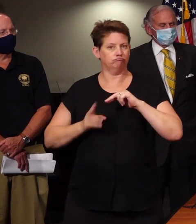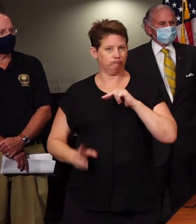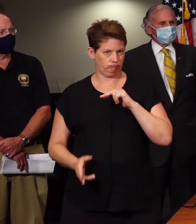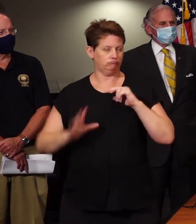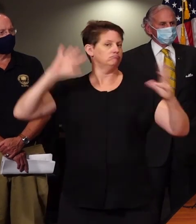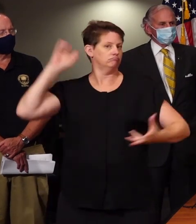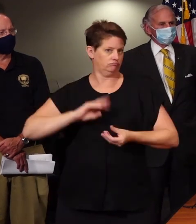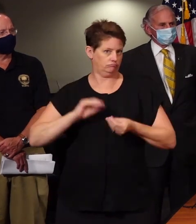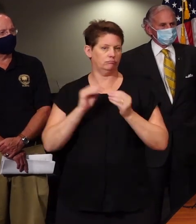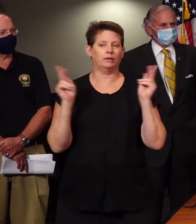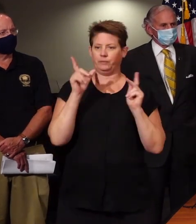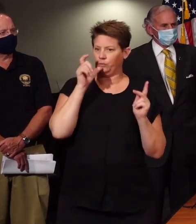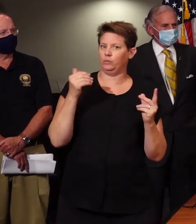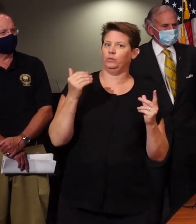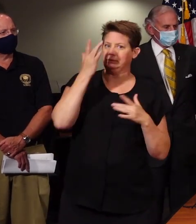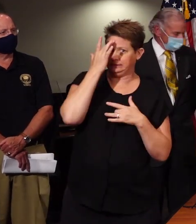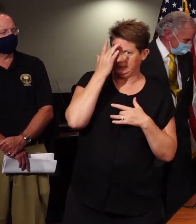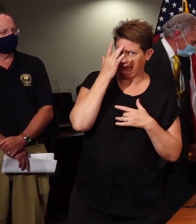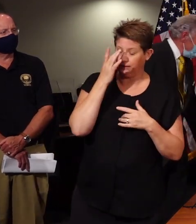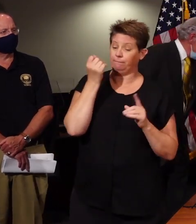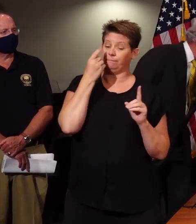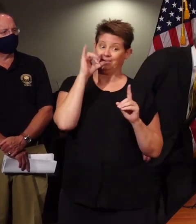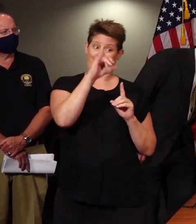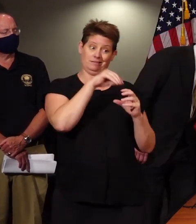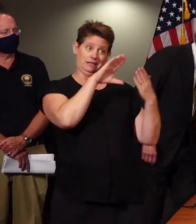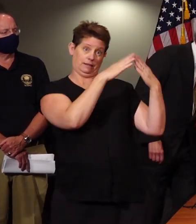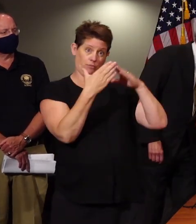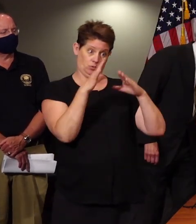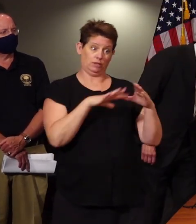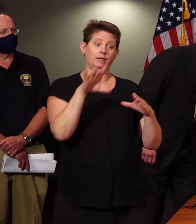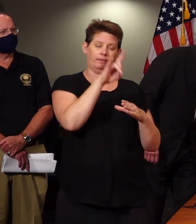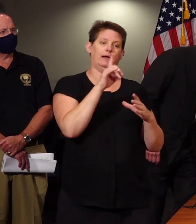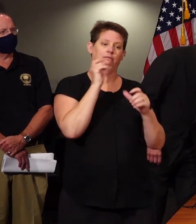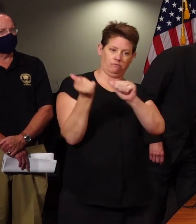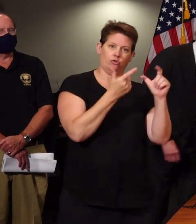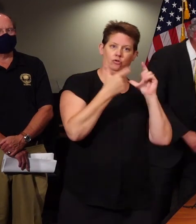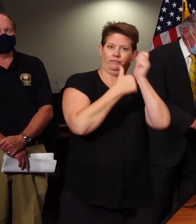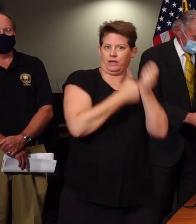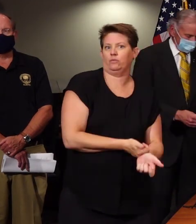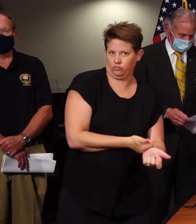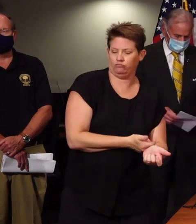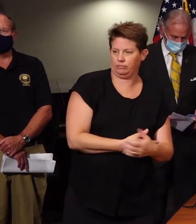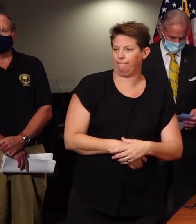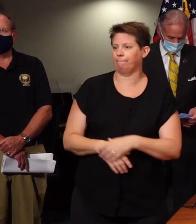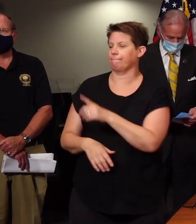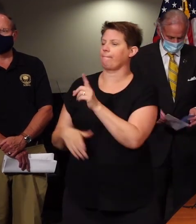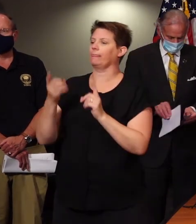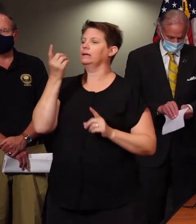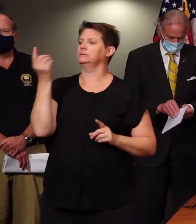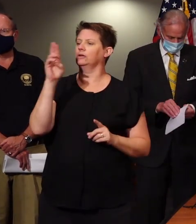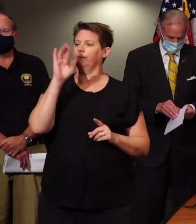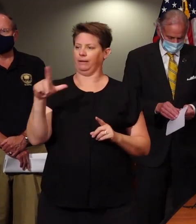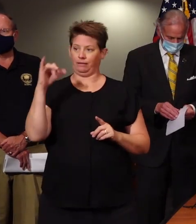population that is ill, who live in communities where they are widely adopted. Dr. Bell, if there was a statewide